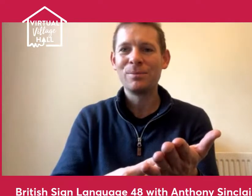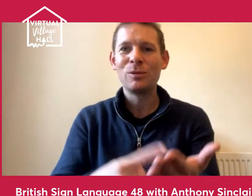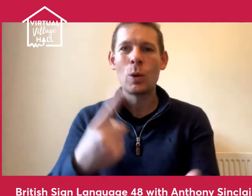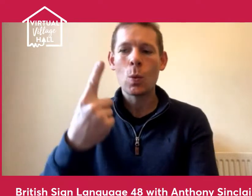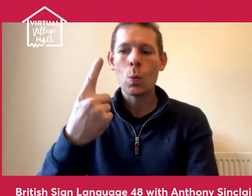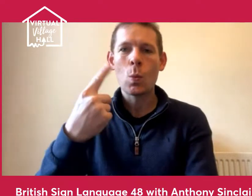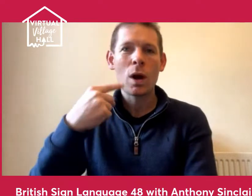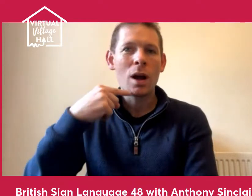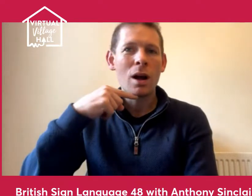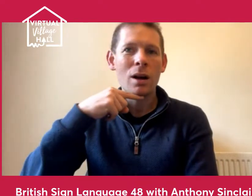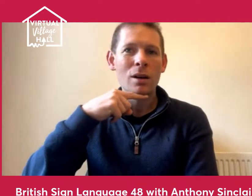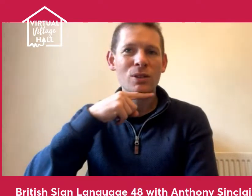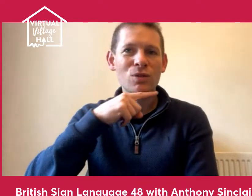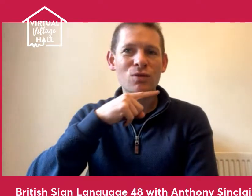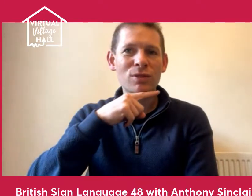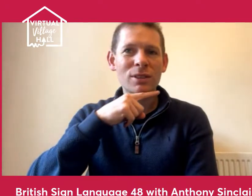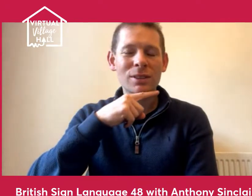£100 is signed like this: £100.